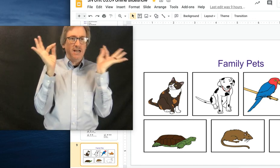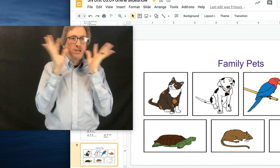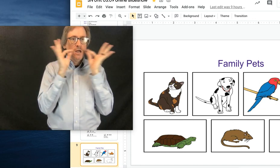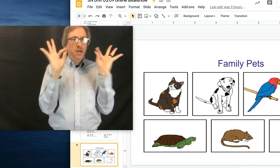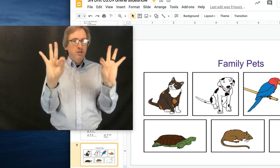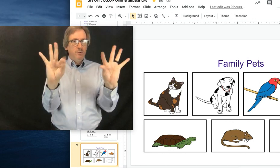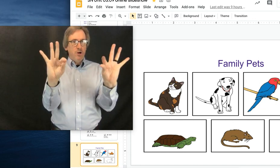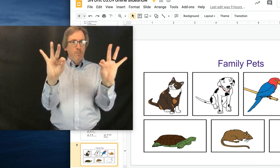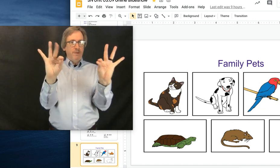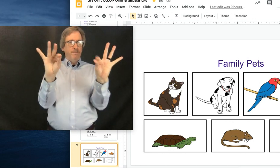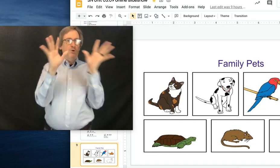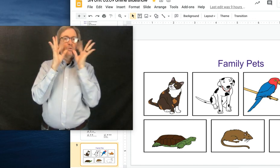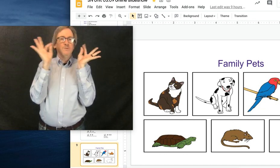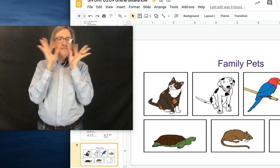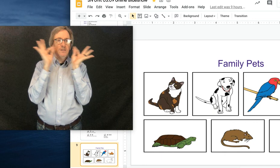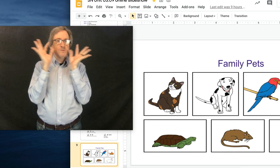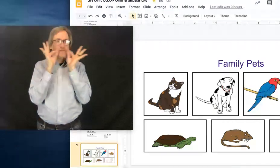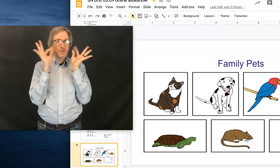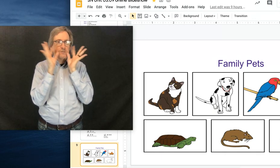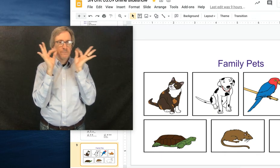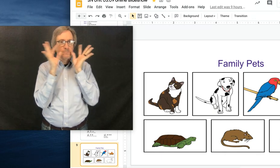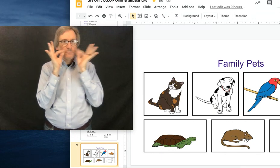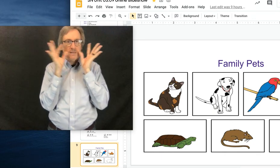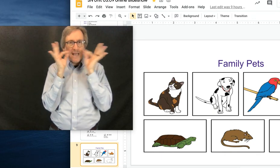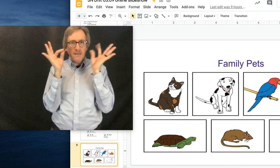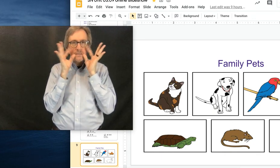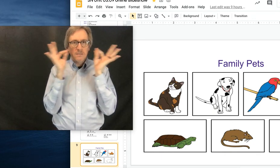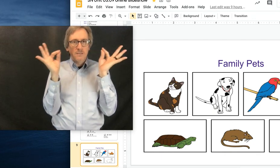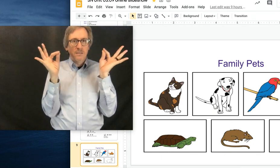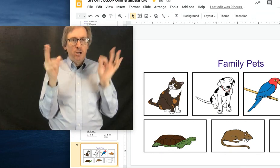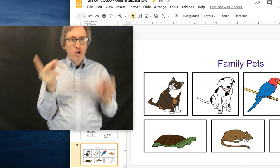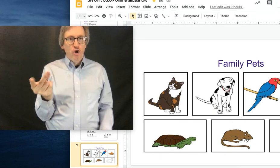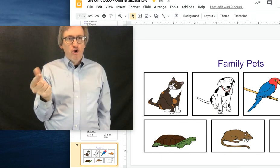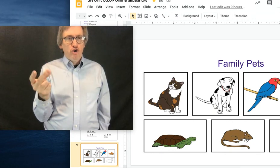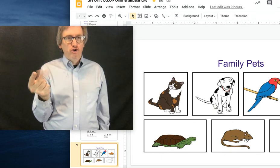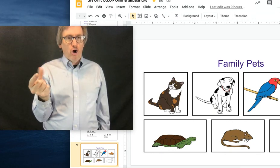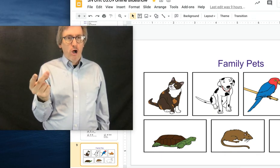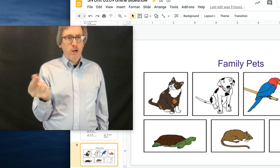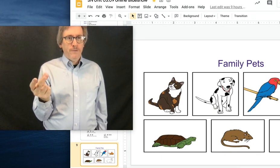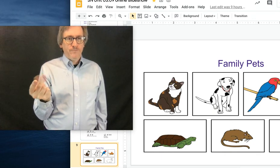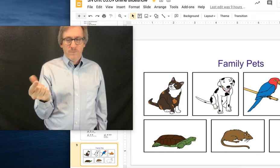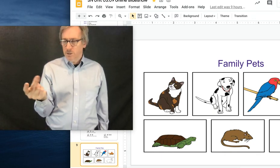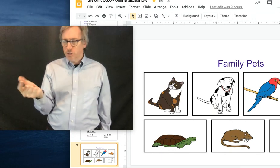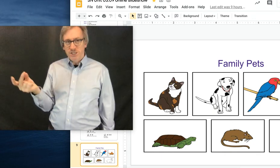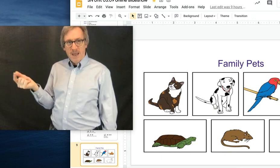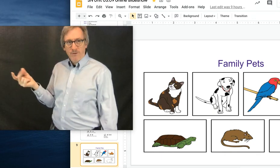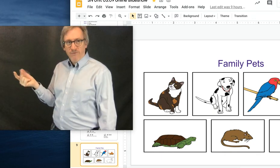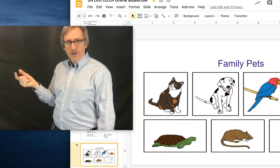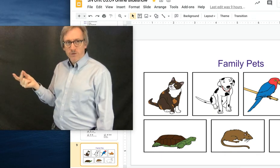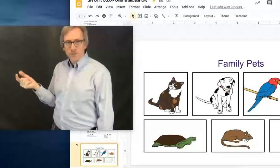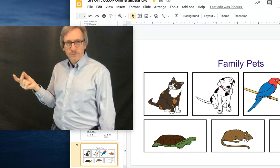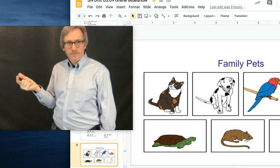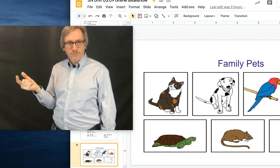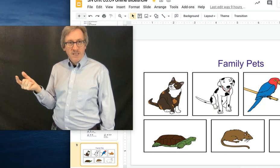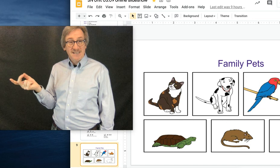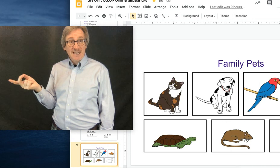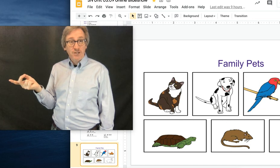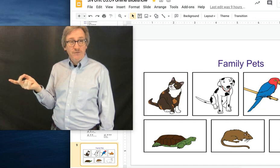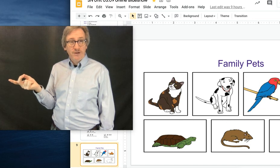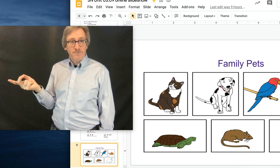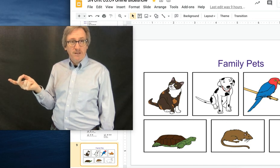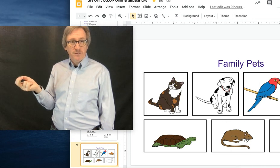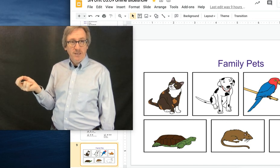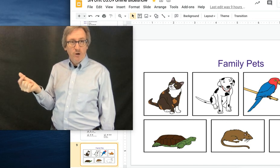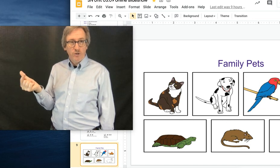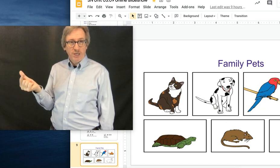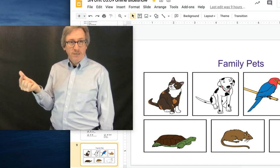your mustache. Do it open so we see those whiskers. Cat. Dog. Just snap your fingers. It's actually